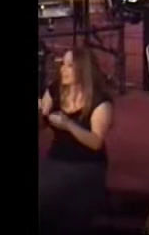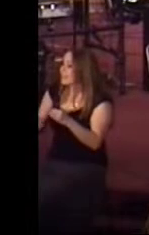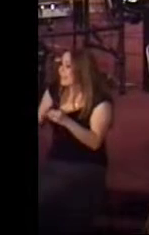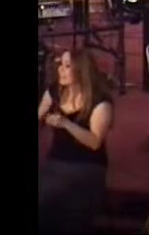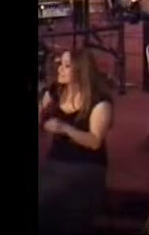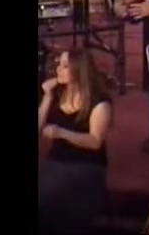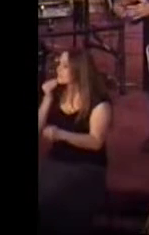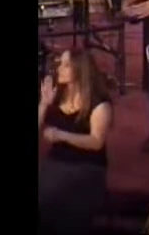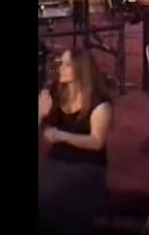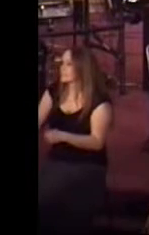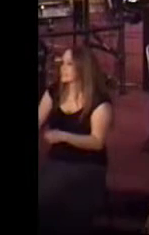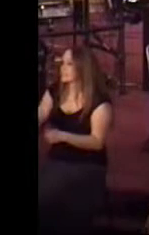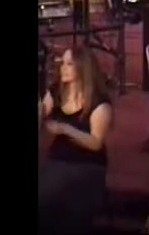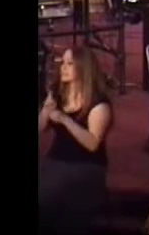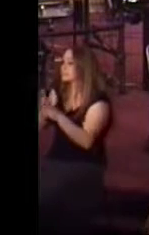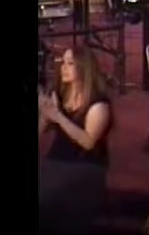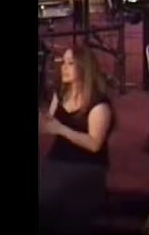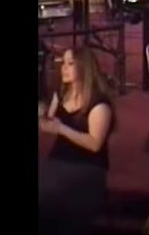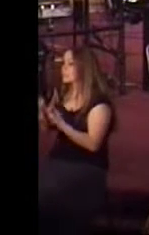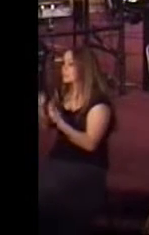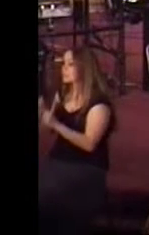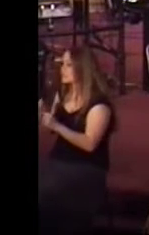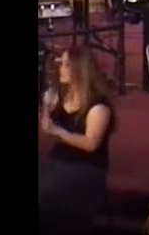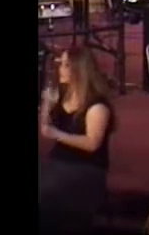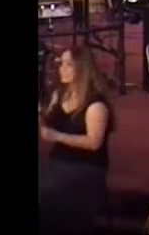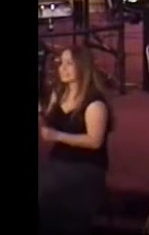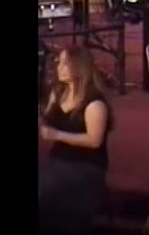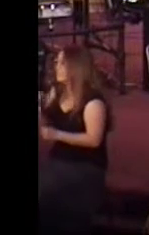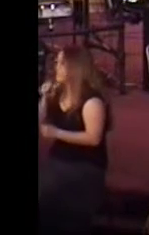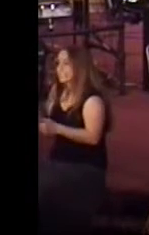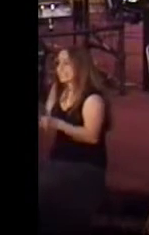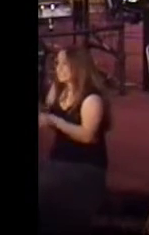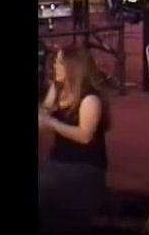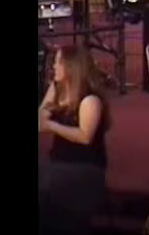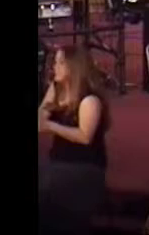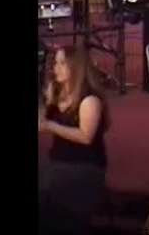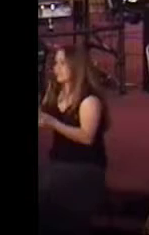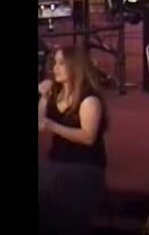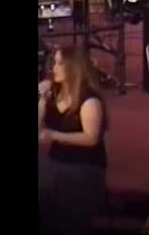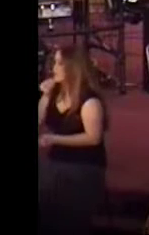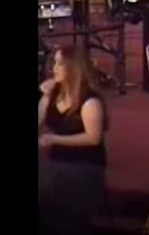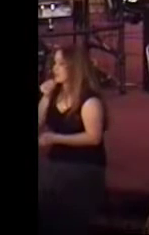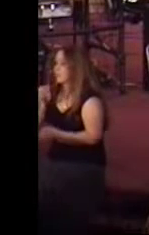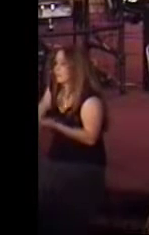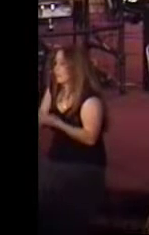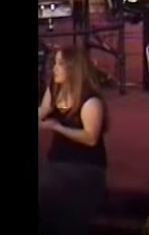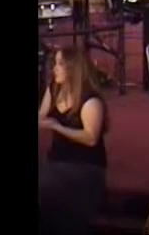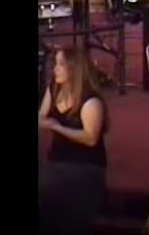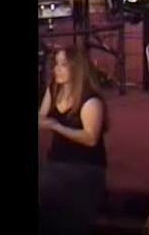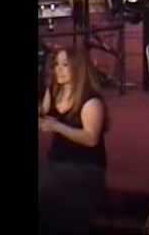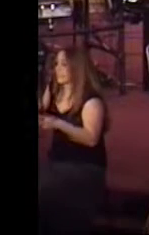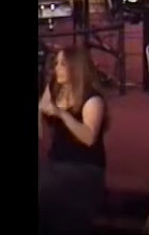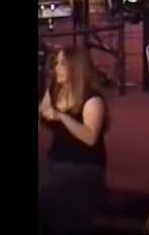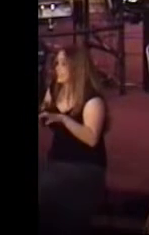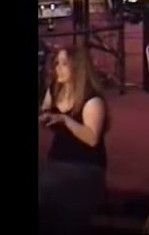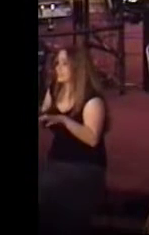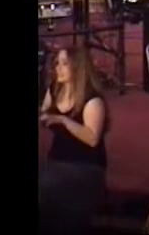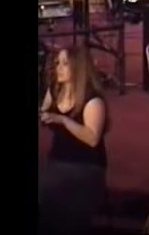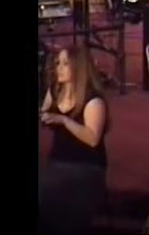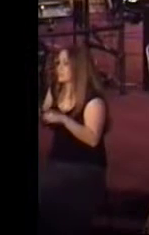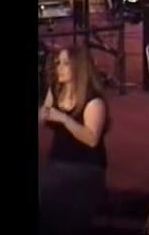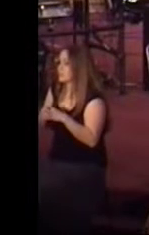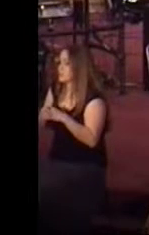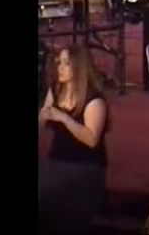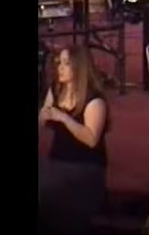them. The disciples try to give him an out, and they're like, we don't have enough money, we don't have enough food, we can't do this. They give him an out, they give him an